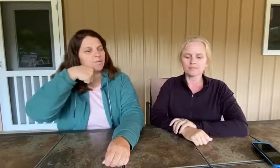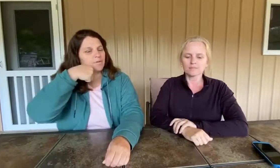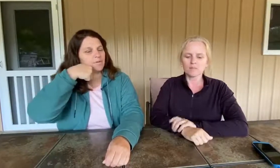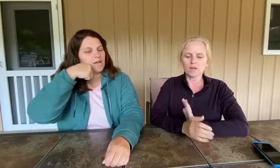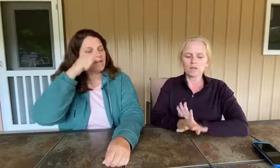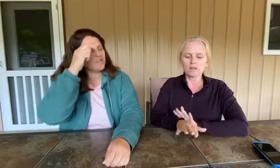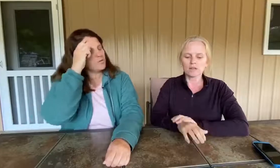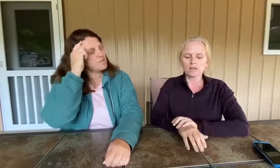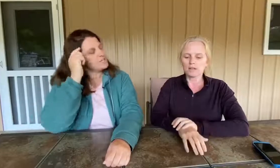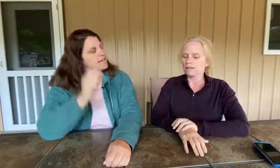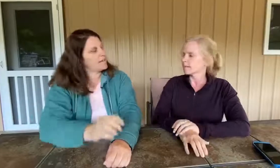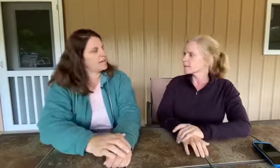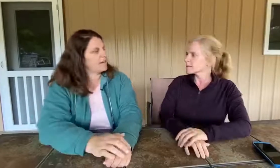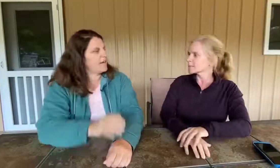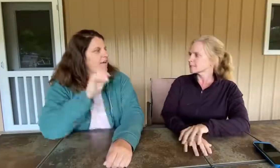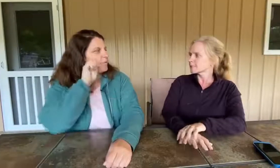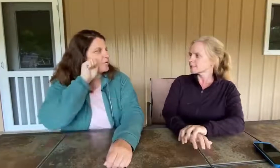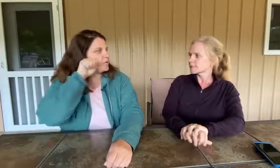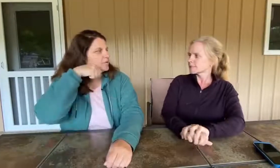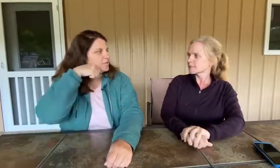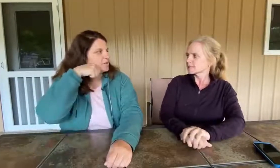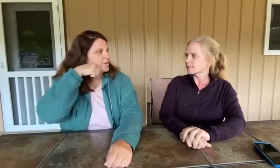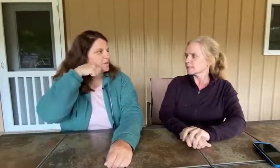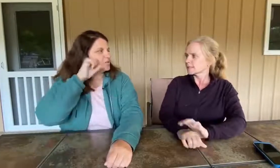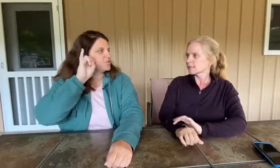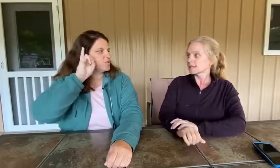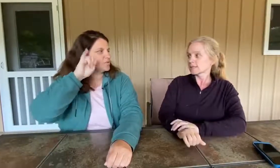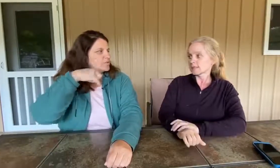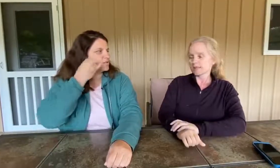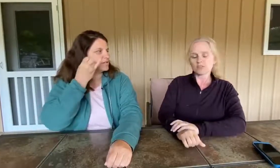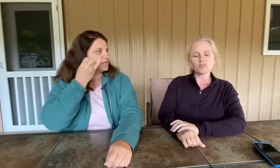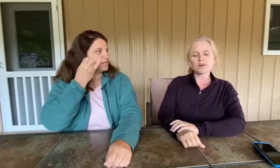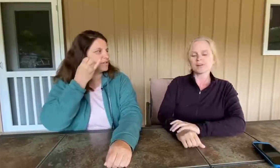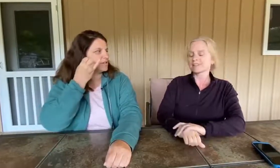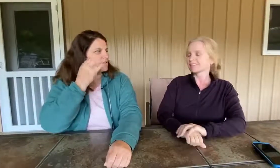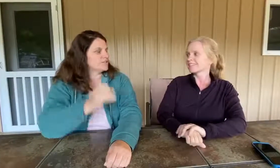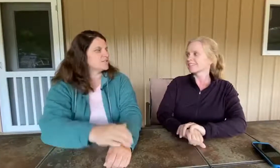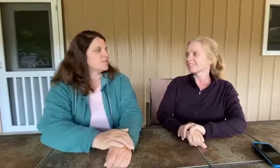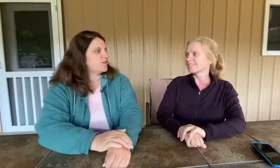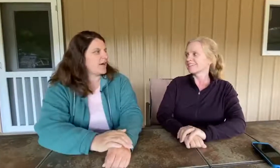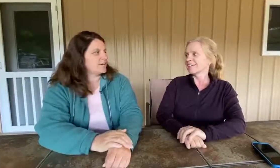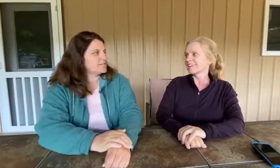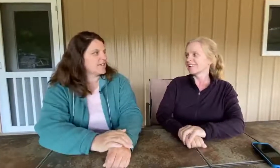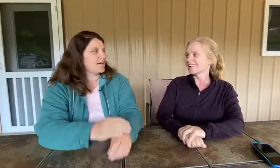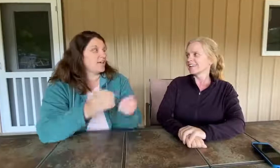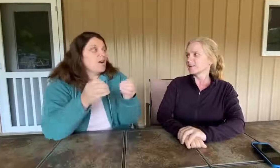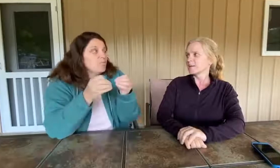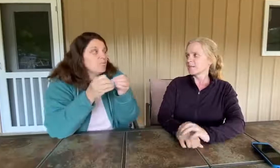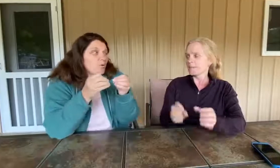apple. So would you say apple juice? Yes, you would. So I could say